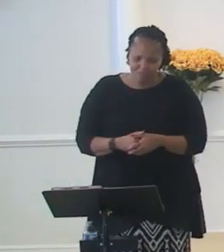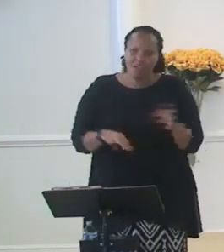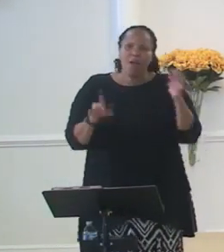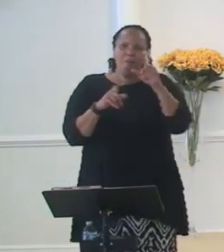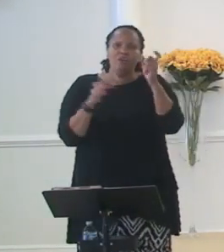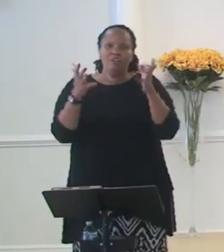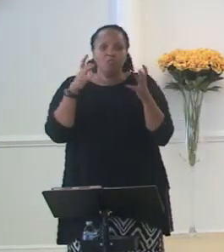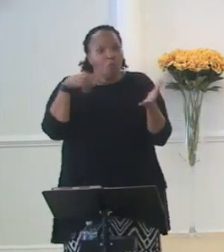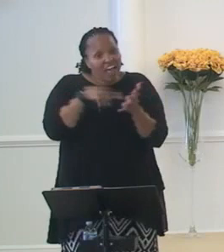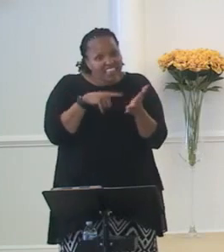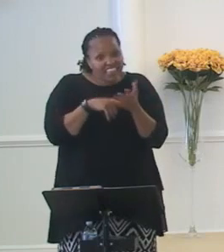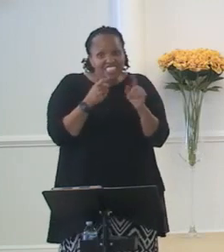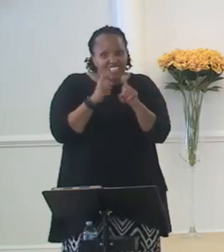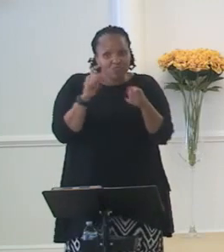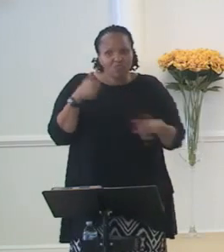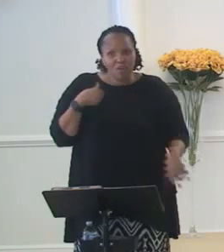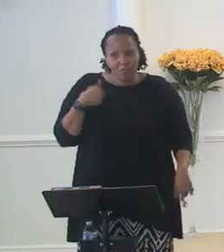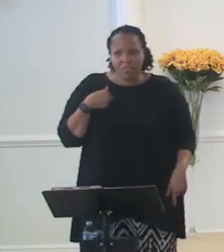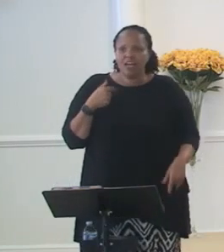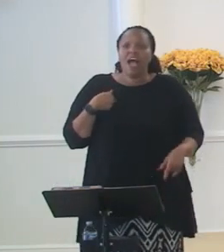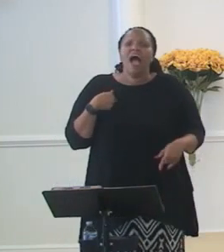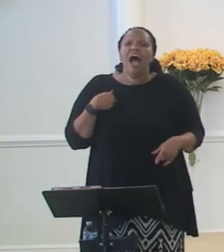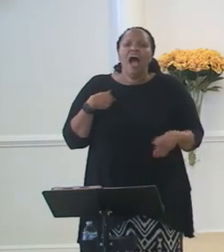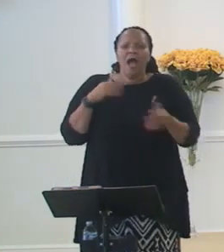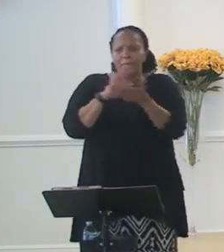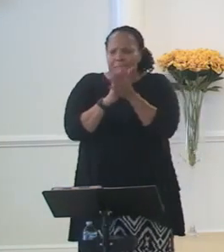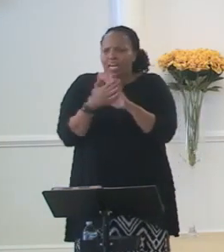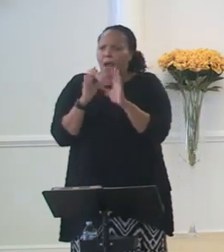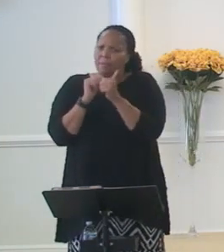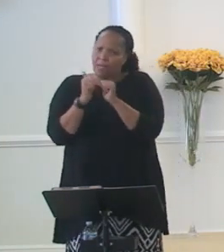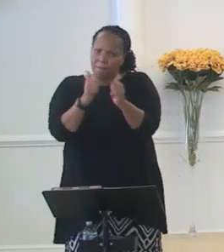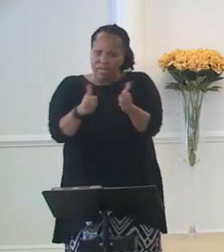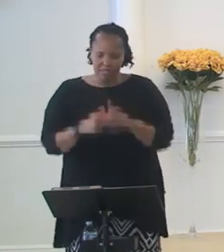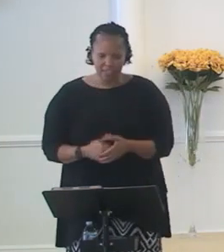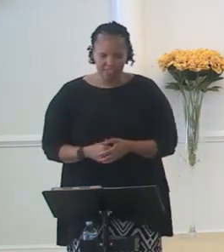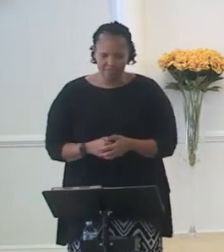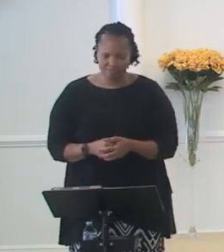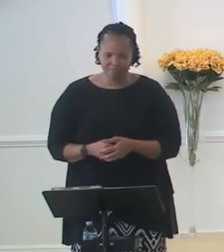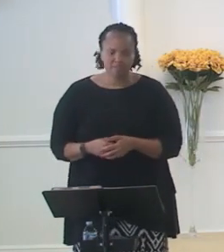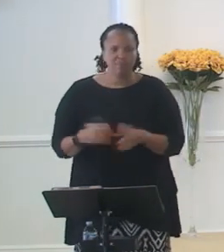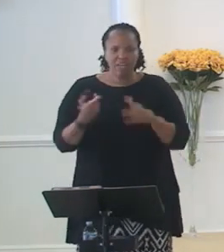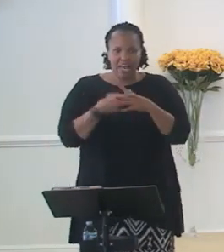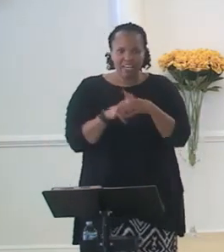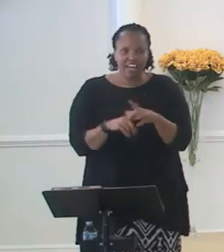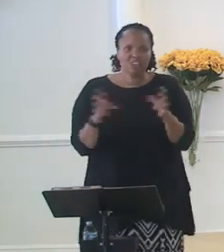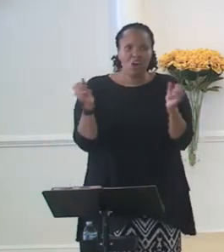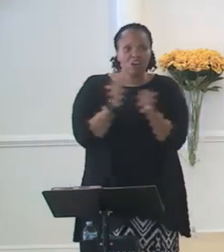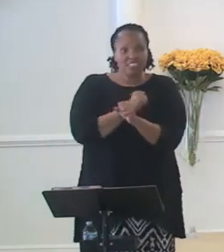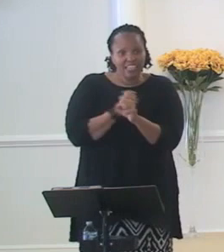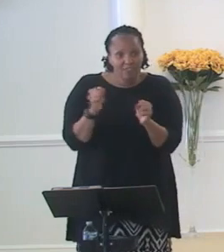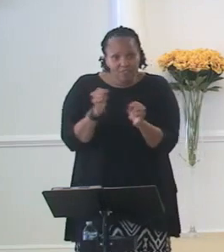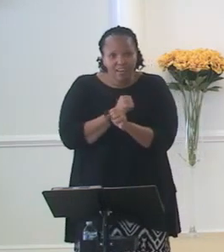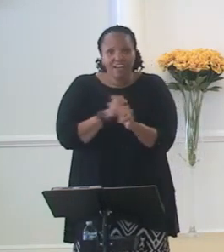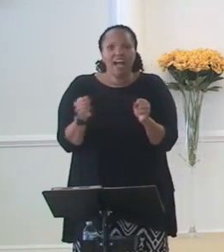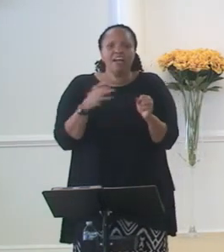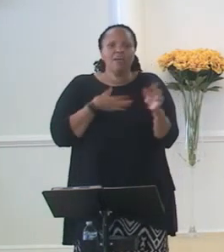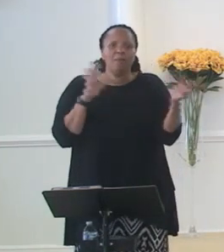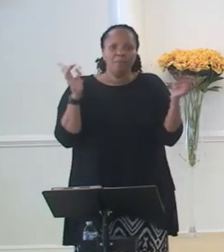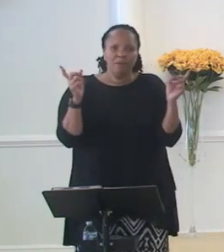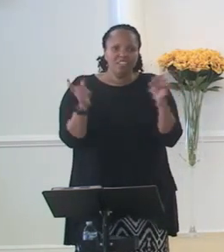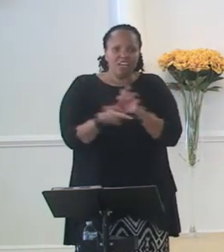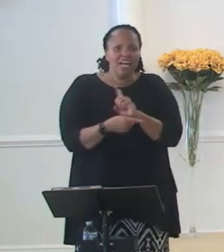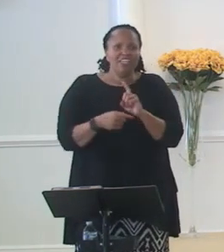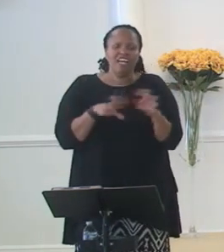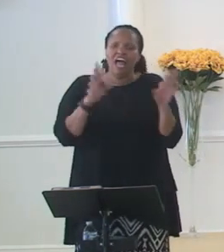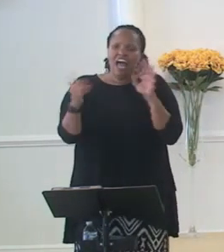want this from me. I become now competitive. I begin to fight my molding. I begin to go